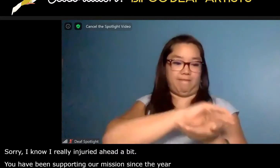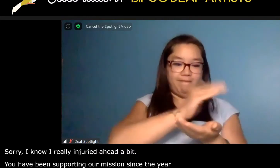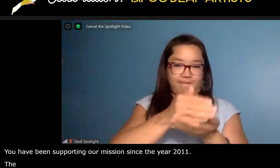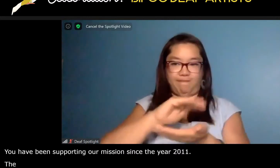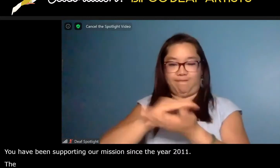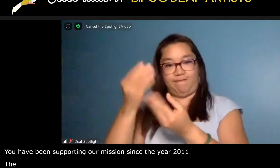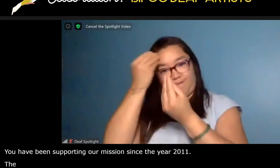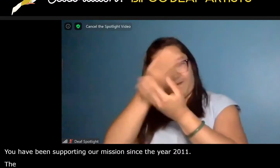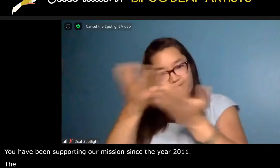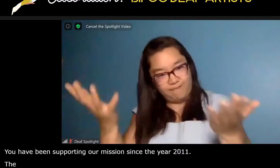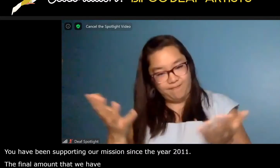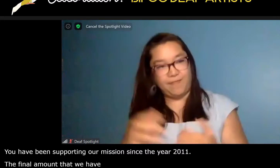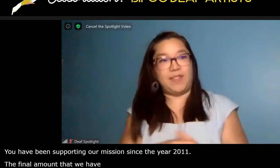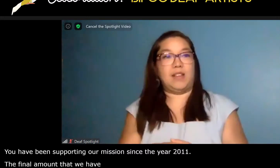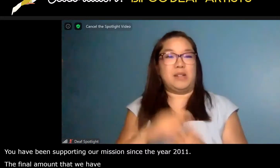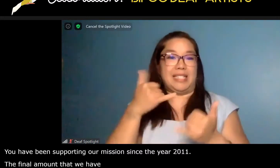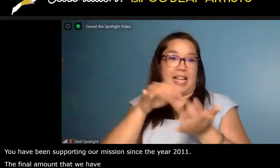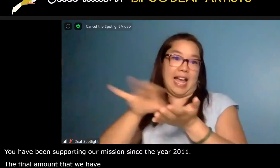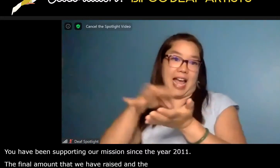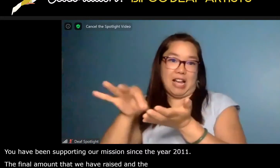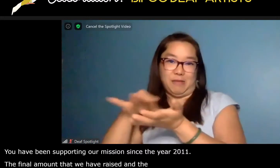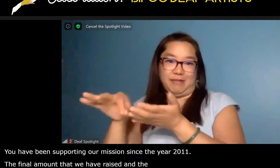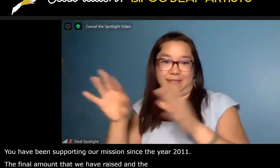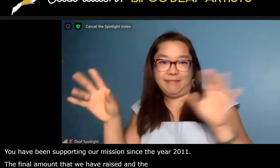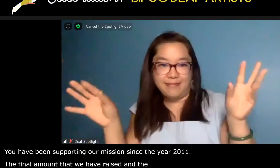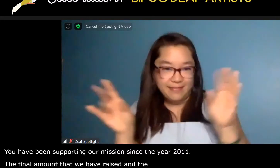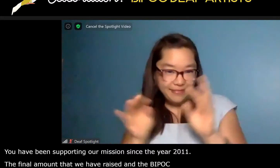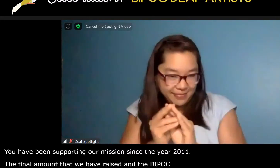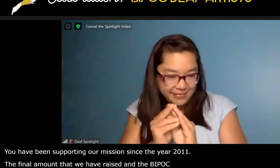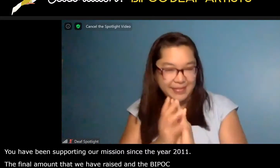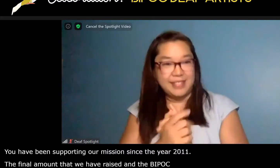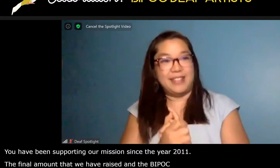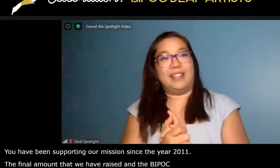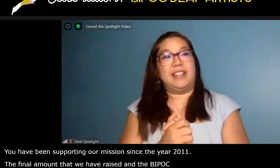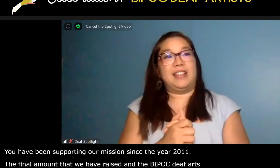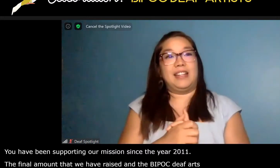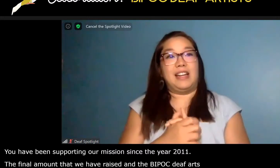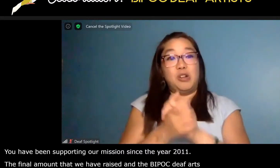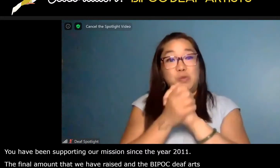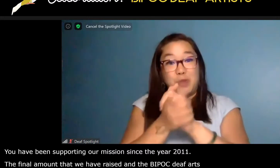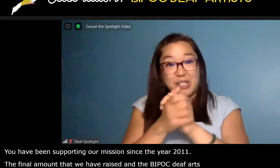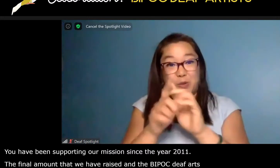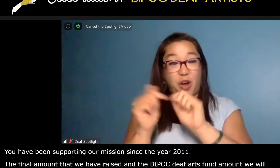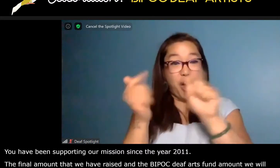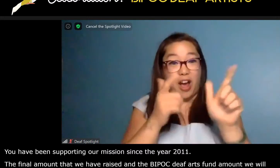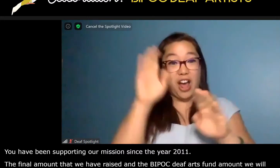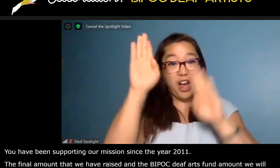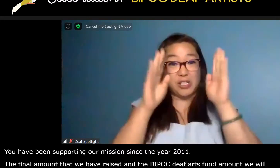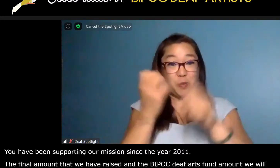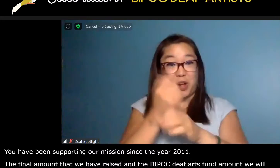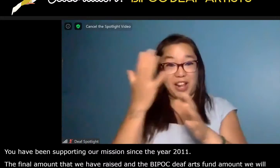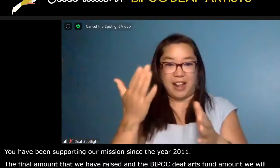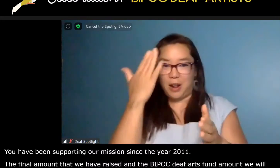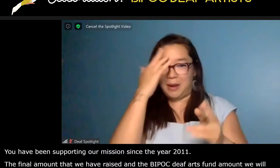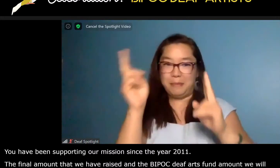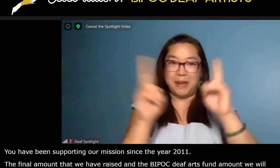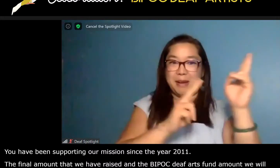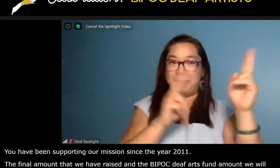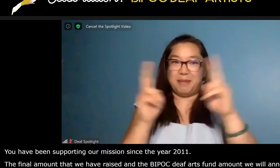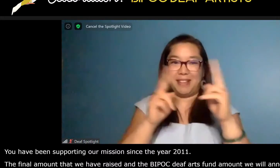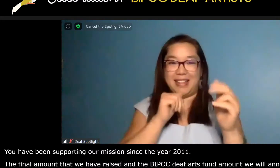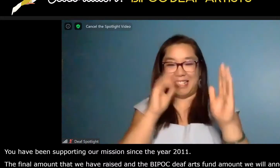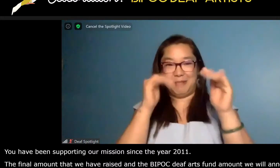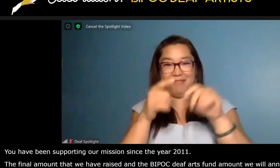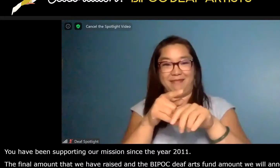and the BIPOC Deaf Arts Fund amount, we will announce all that within the week. We need to make sure and tally all those numbers together before we